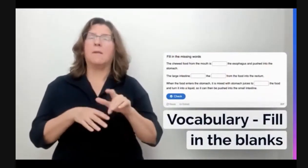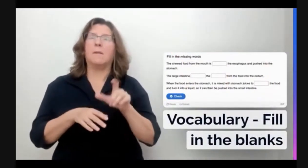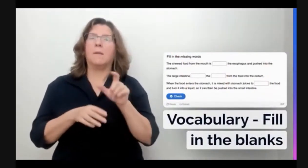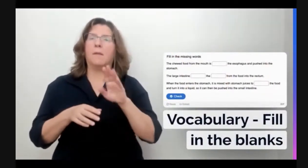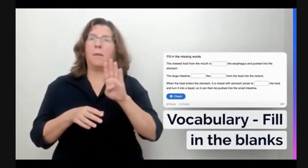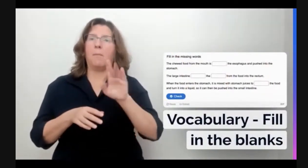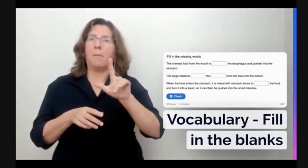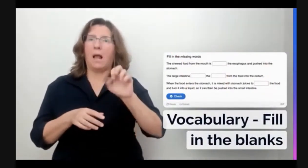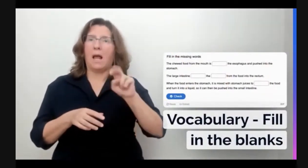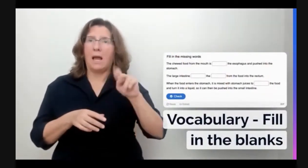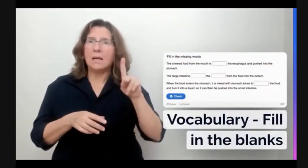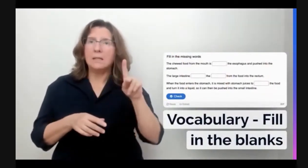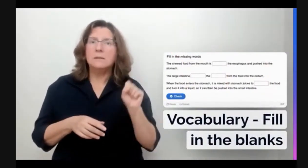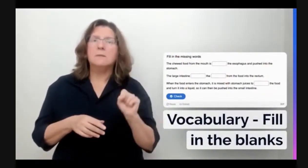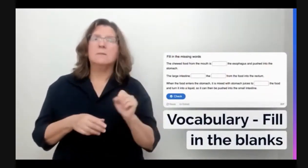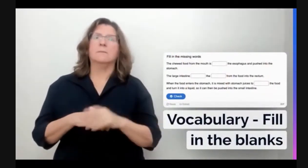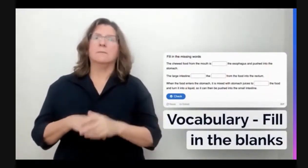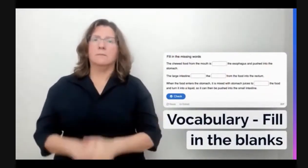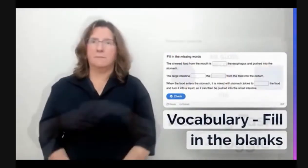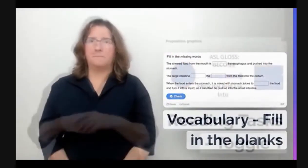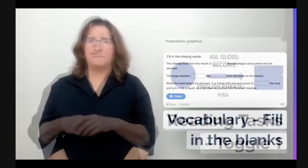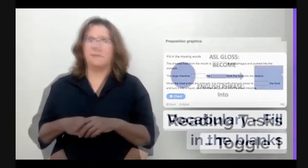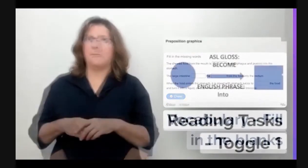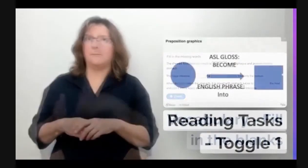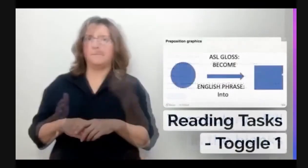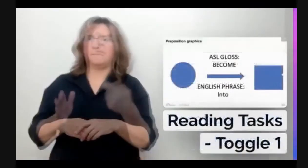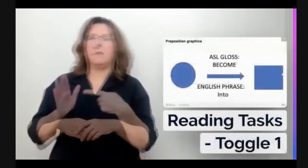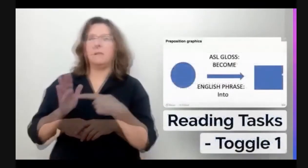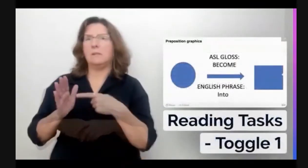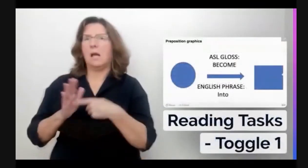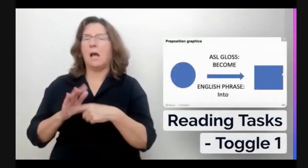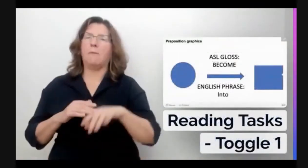H5P has a fill-in-the-blank feature as well.